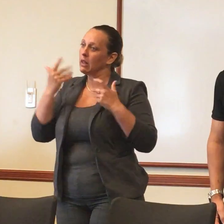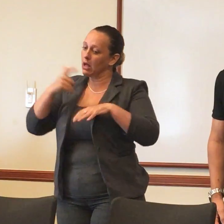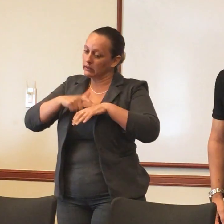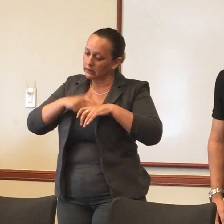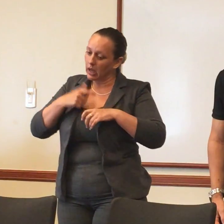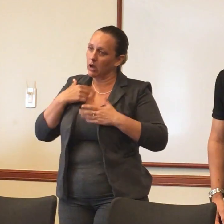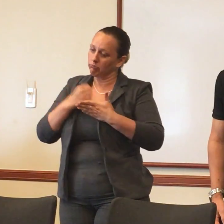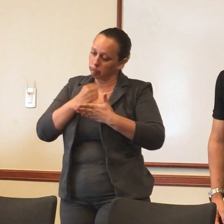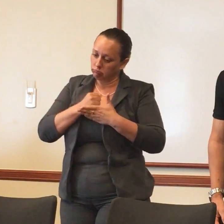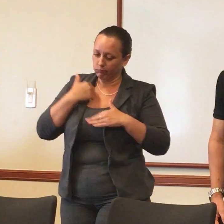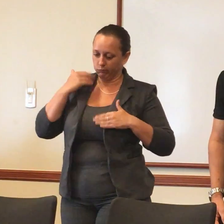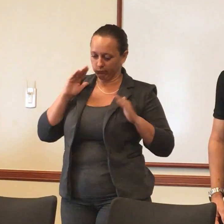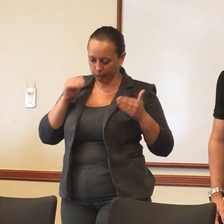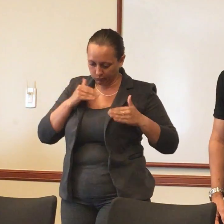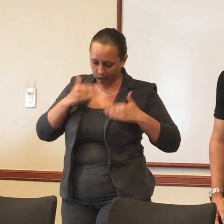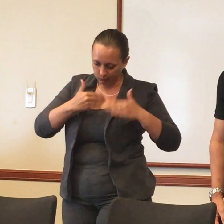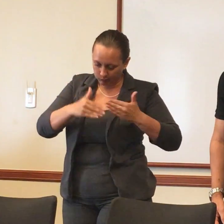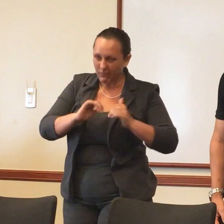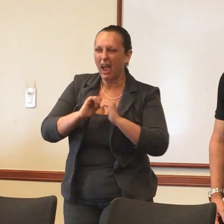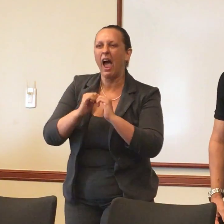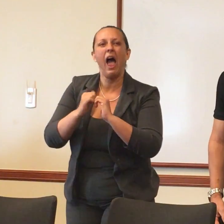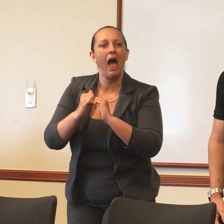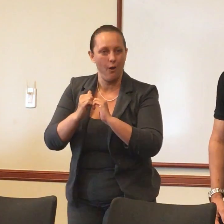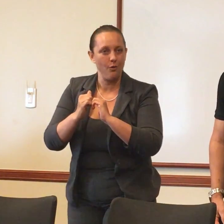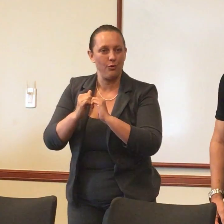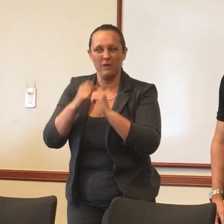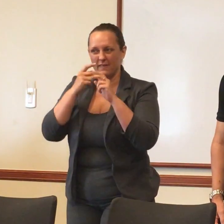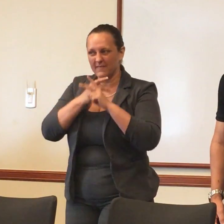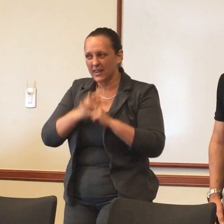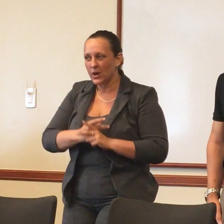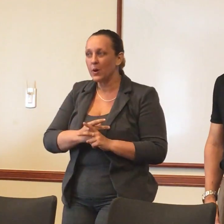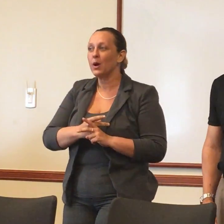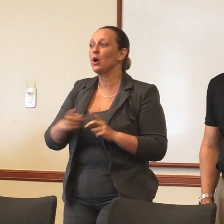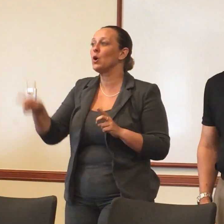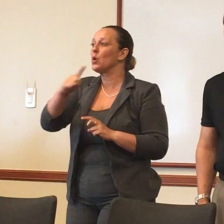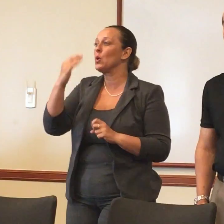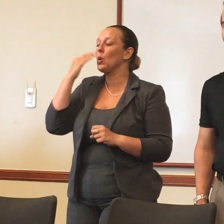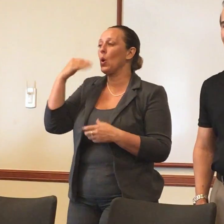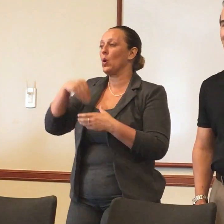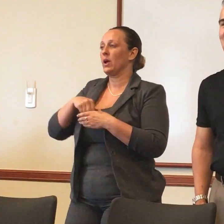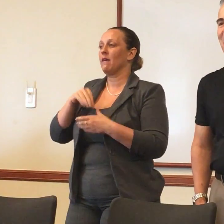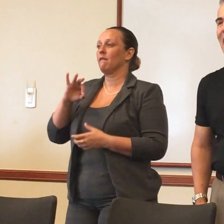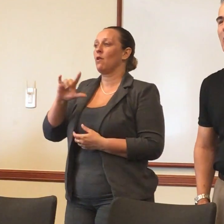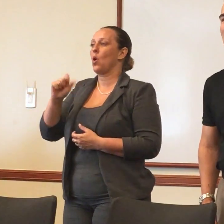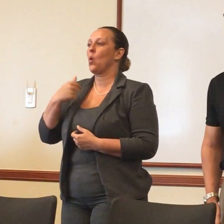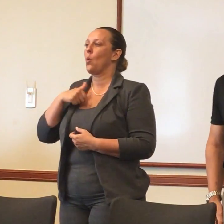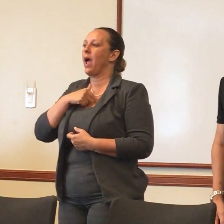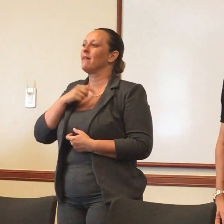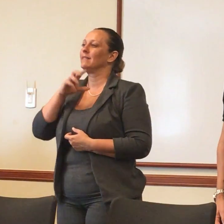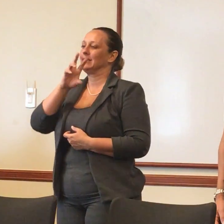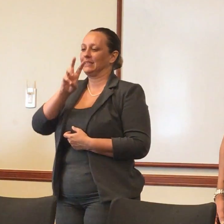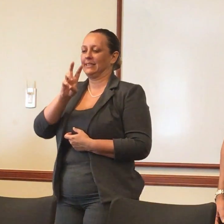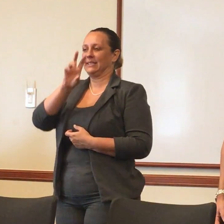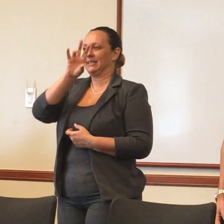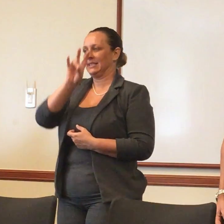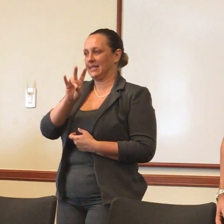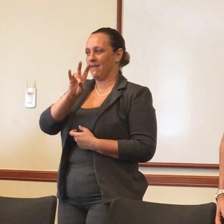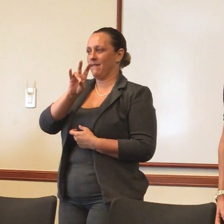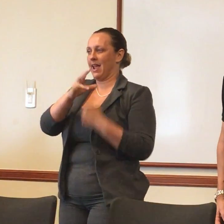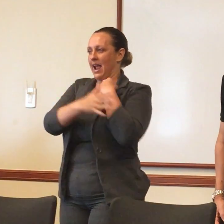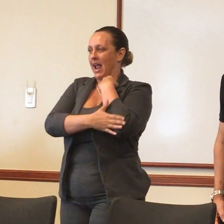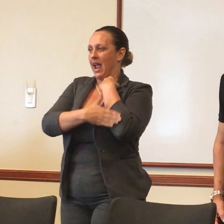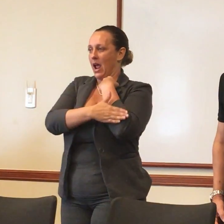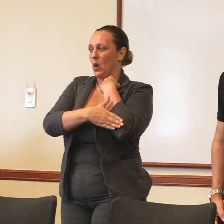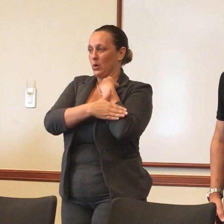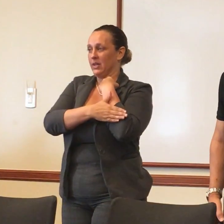that. And so in Florida, as you know, there are 67 counties, and we are about the 25th to